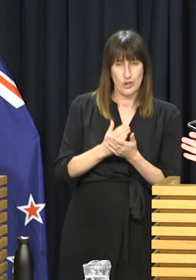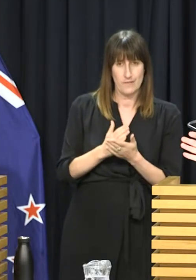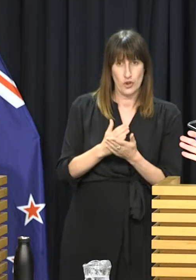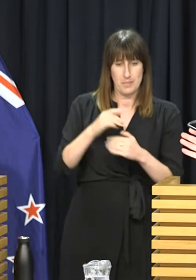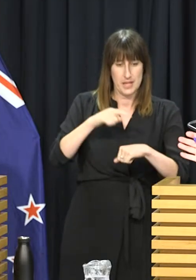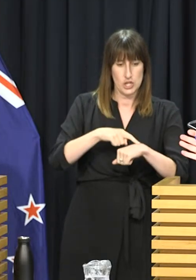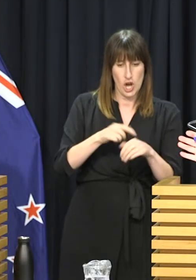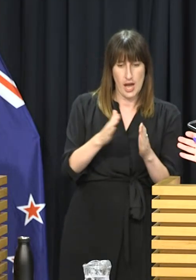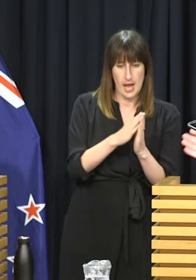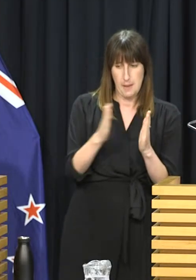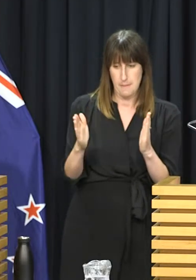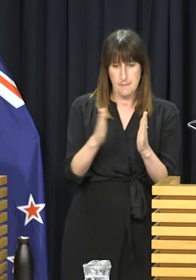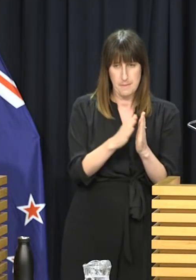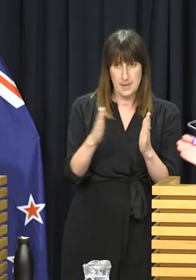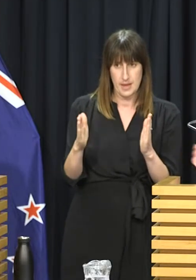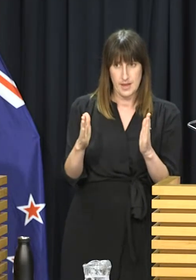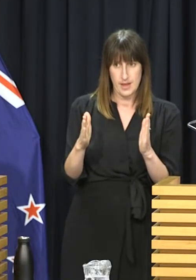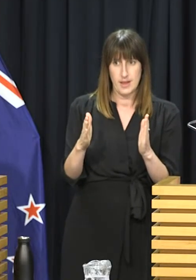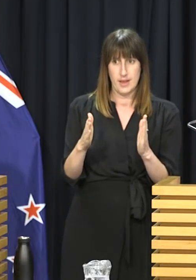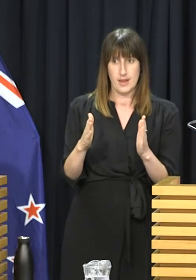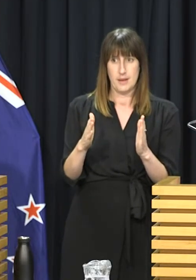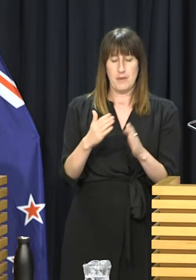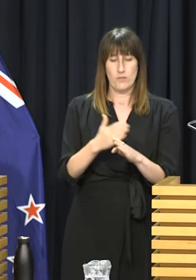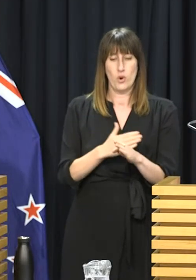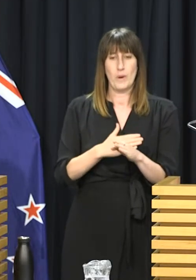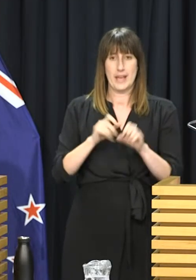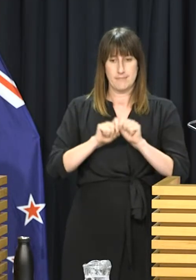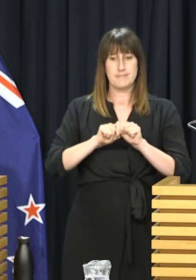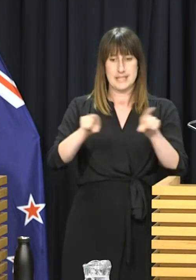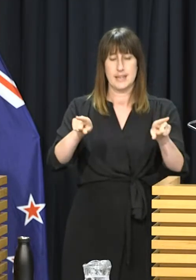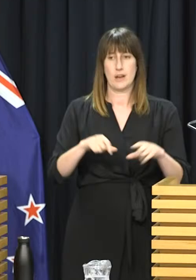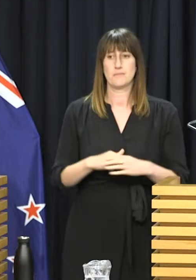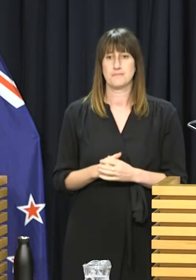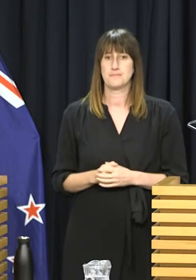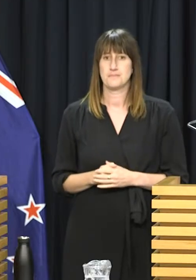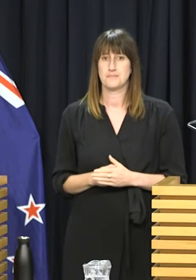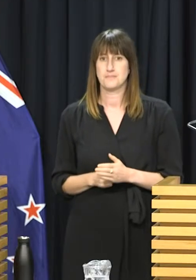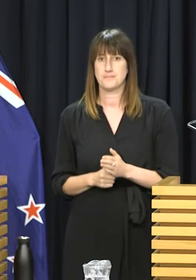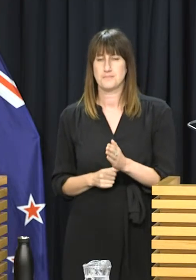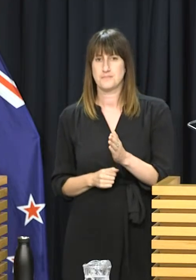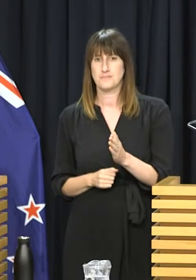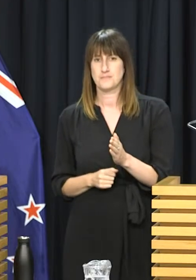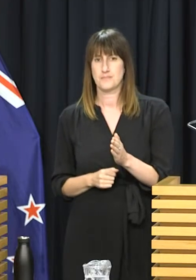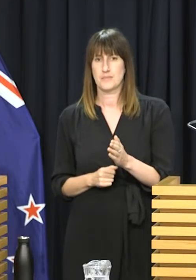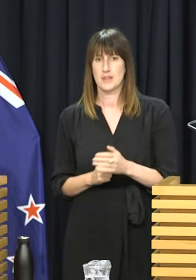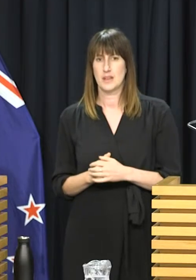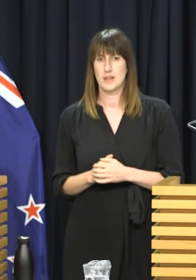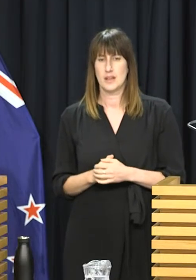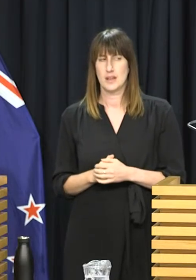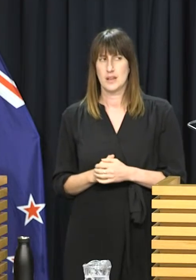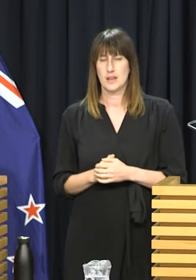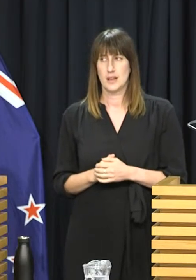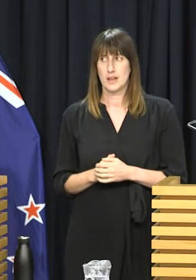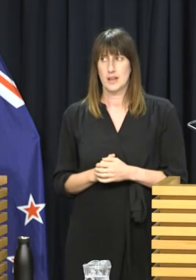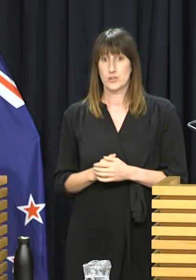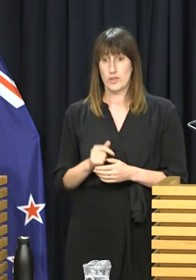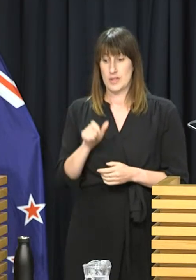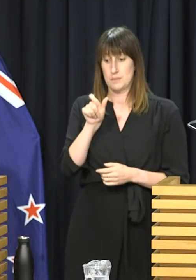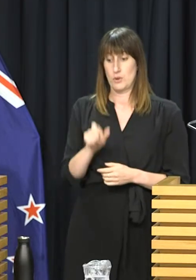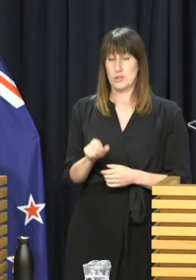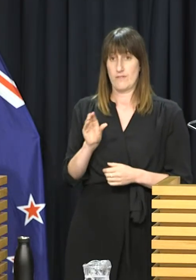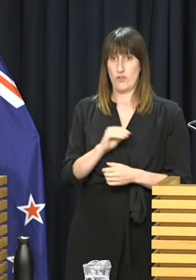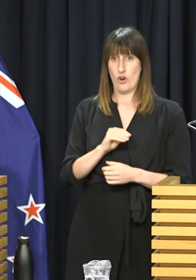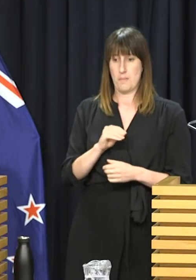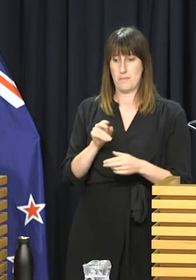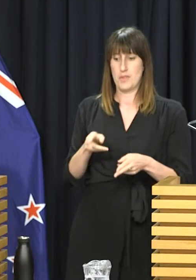the period for that exposure notification to go out. If this person who was infected at the Grand Millennium was